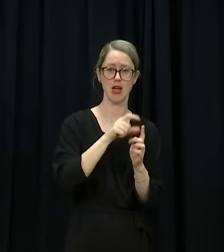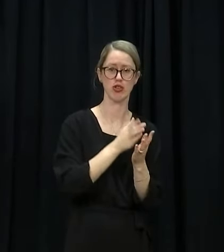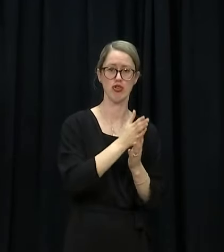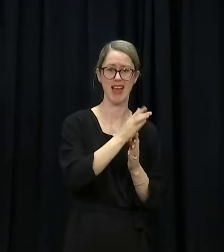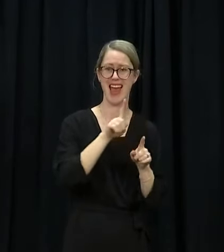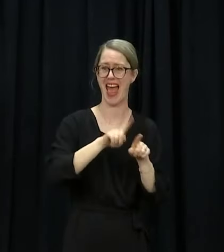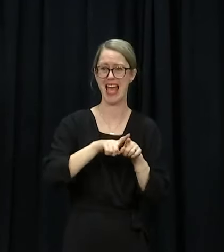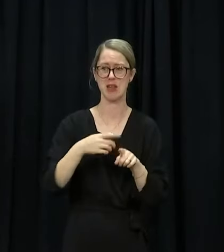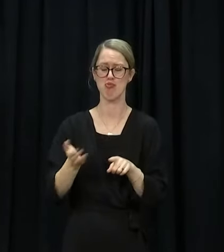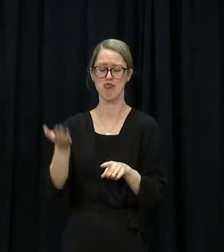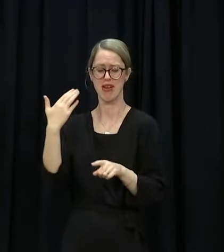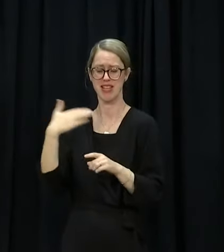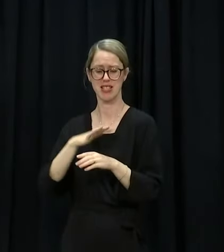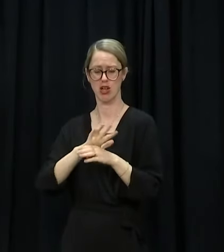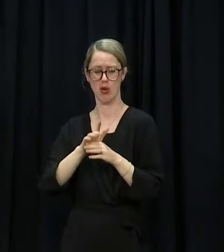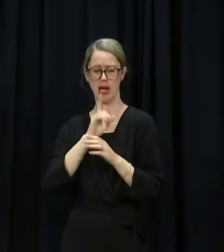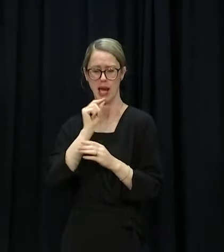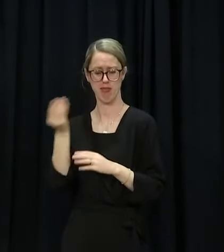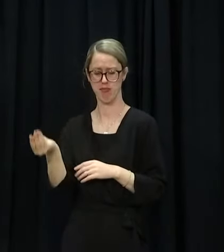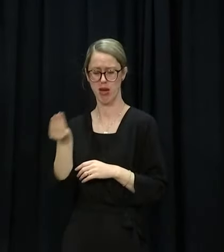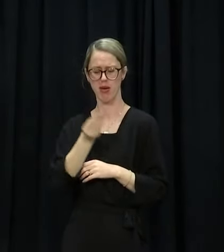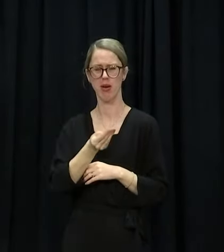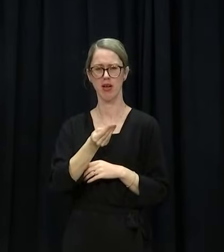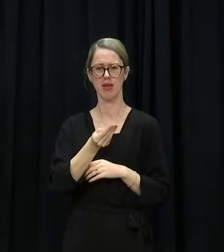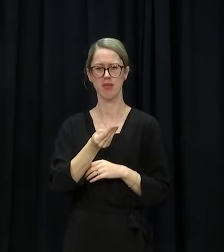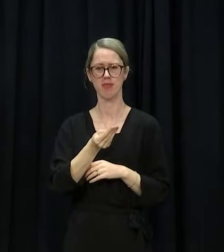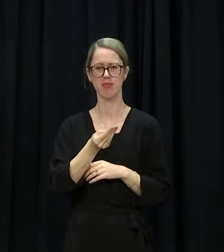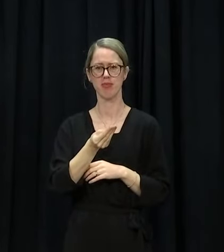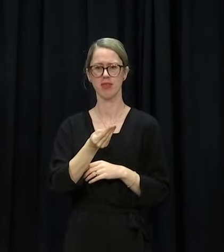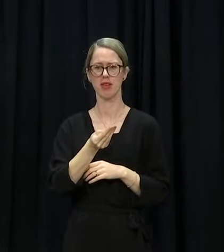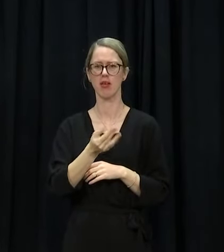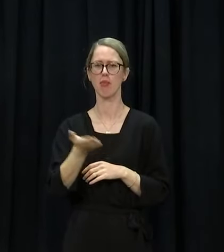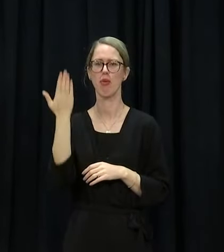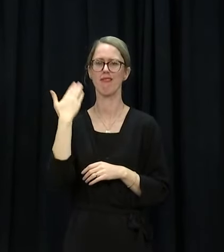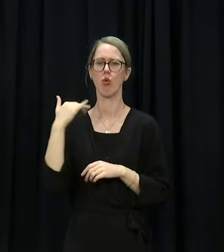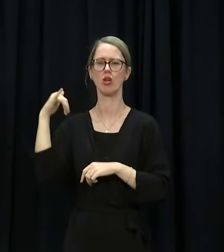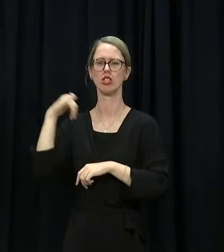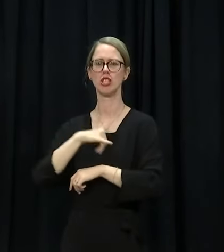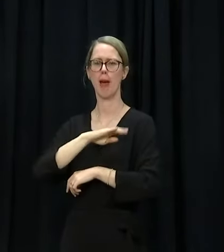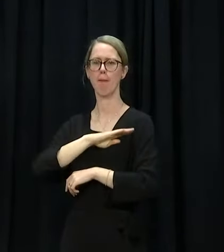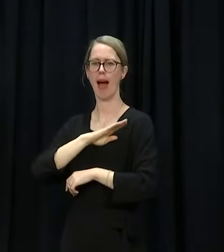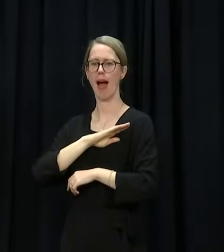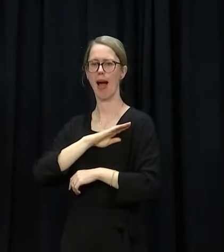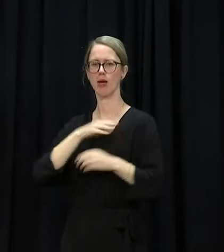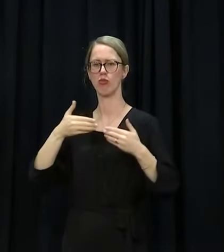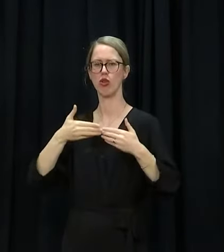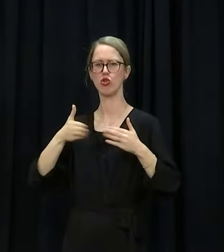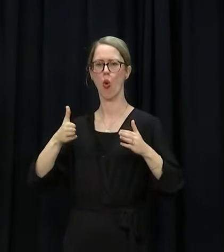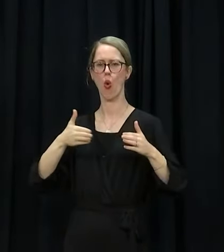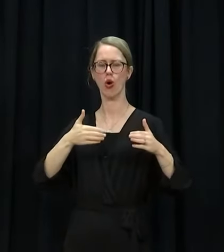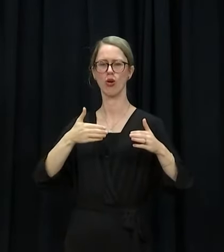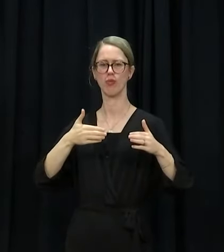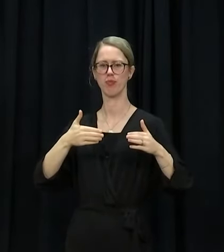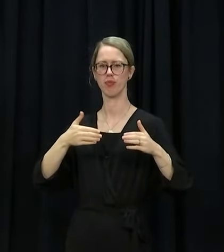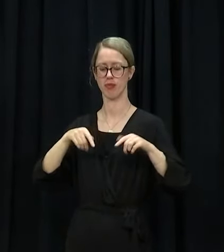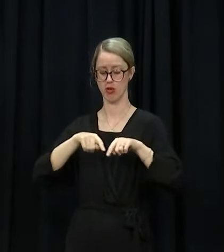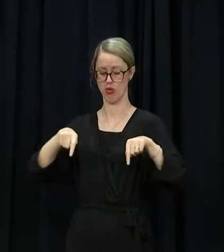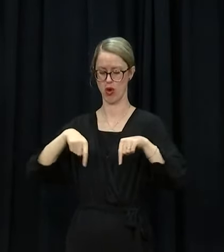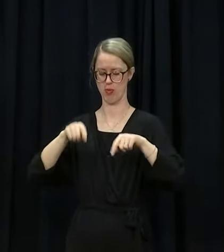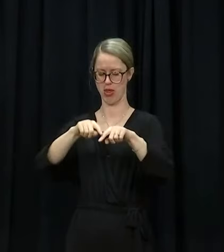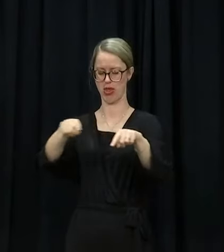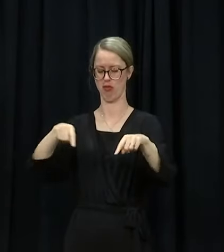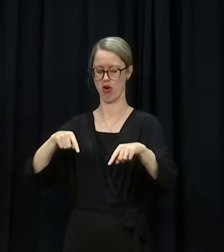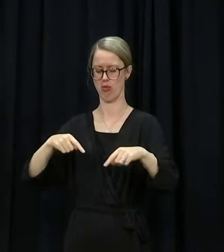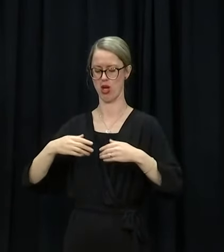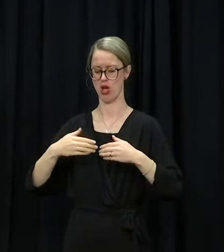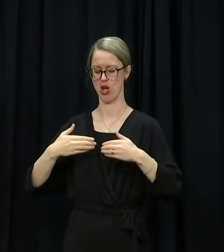the transmission event that happened in the Jet Park recently that even doors being opened within a short period